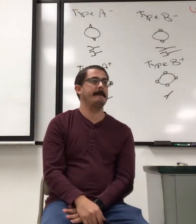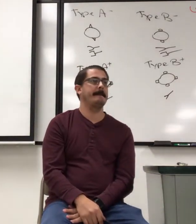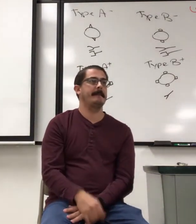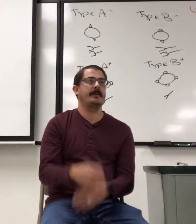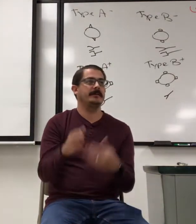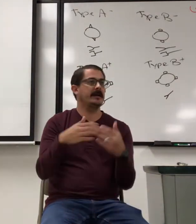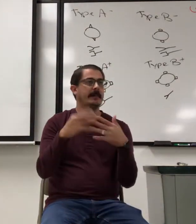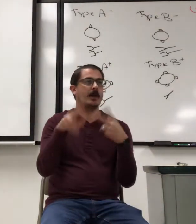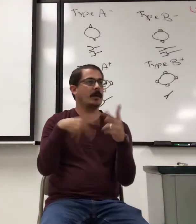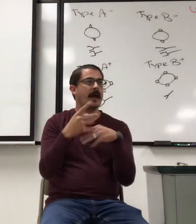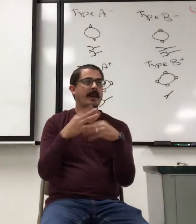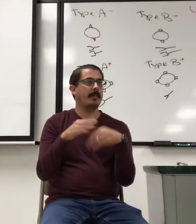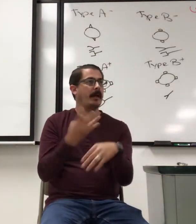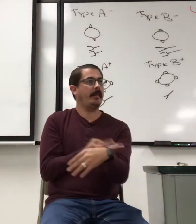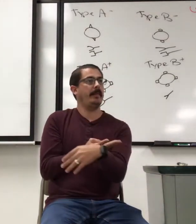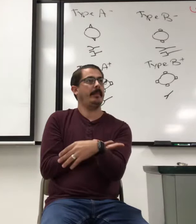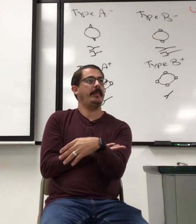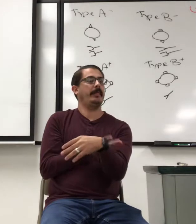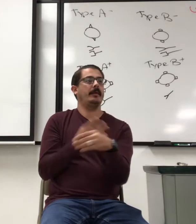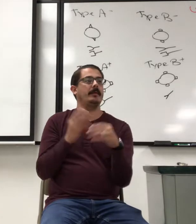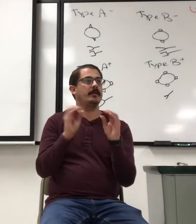no matter what blood they receive, there's no